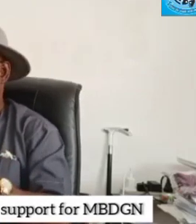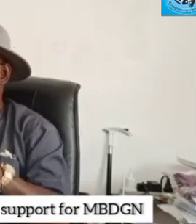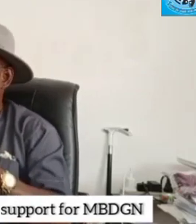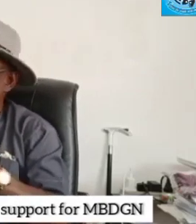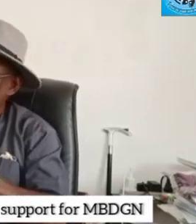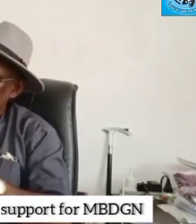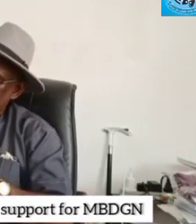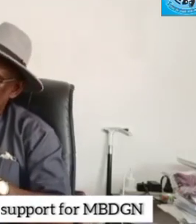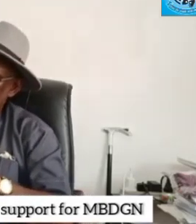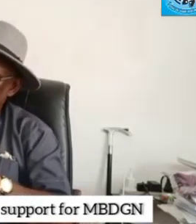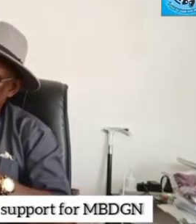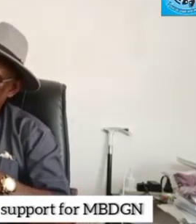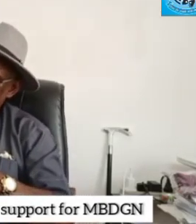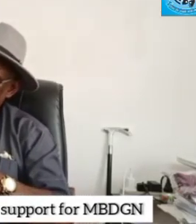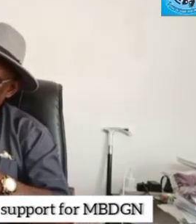do, they go to make